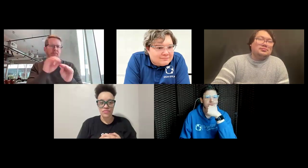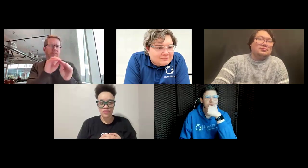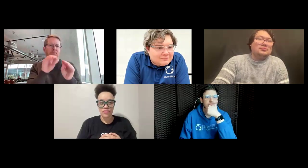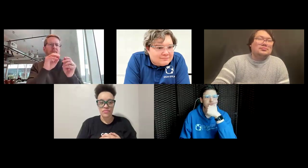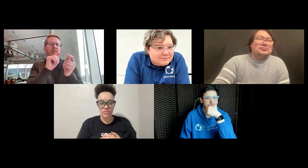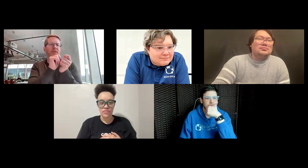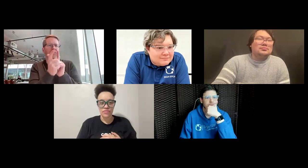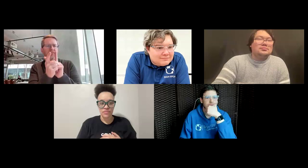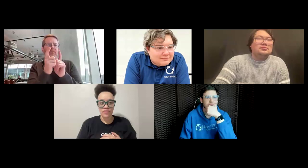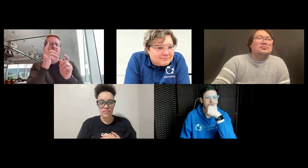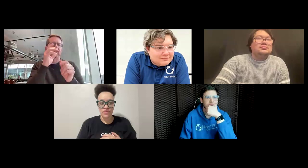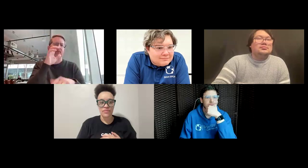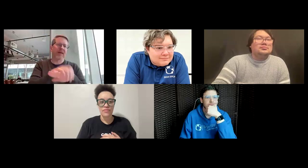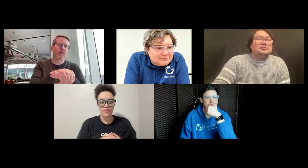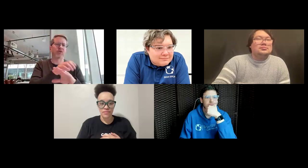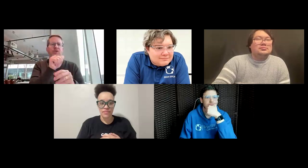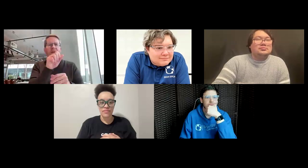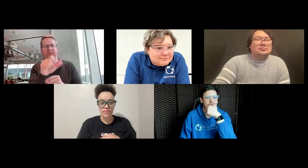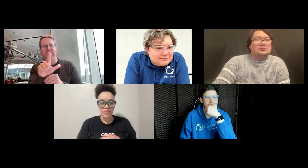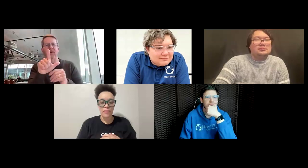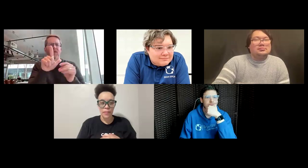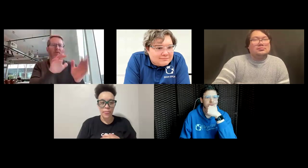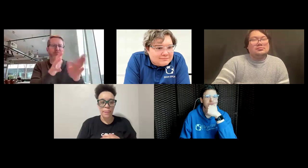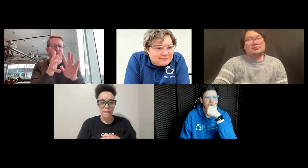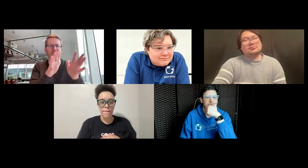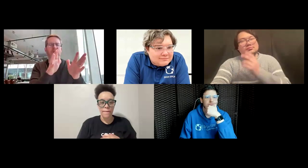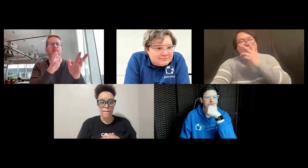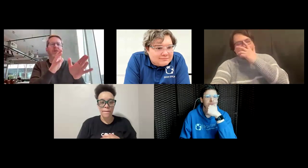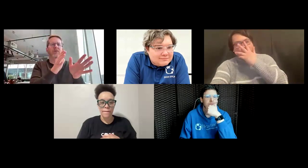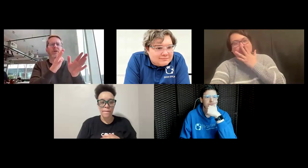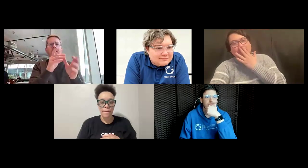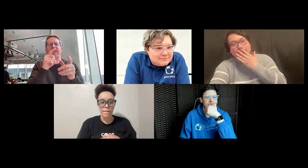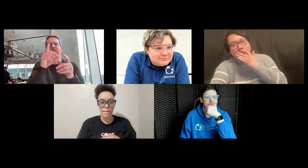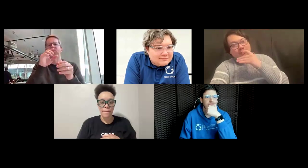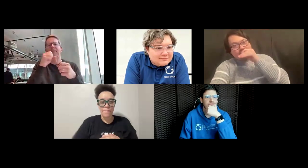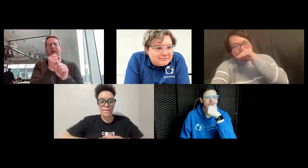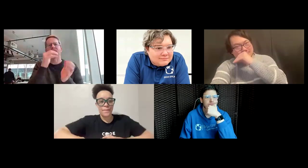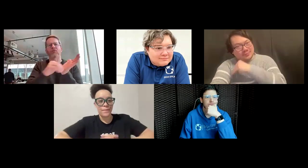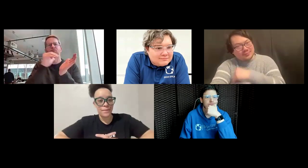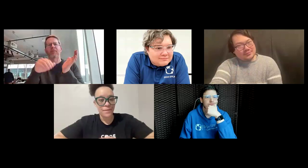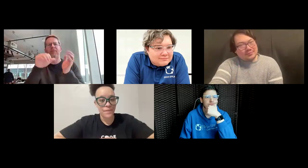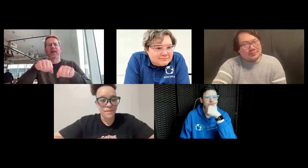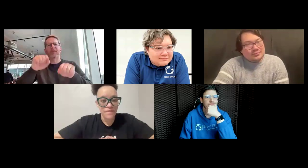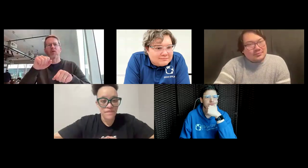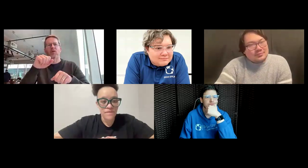building process and it's learning the ASL and translating things from ASL to English and whatnot,